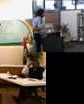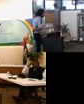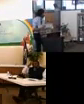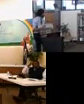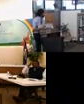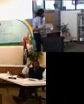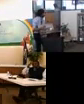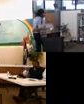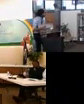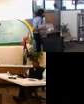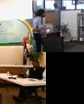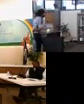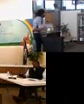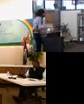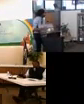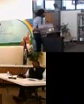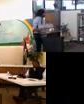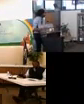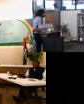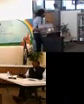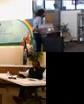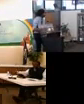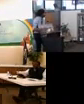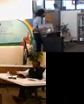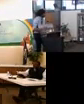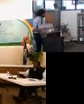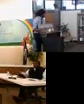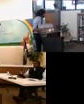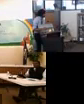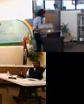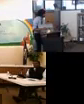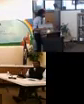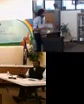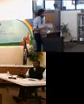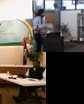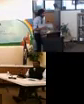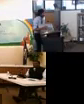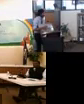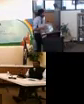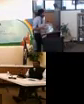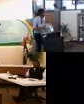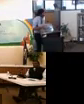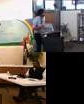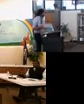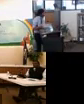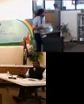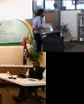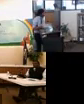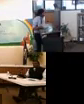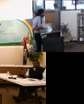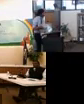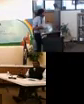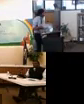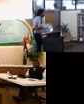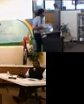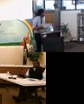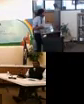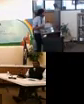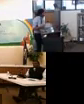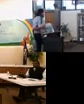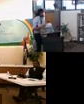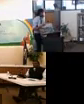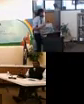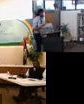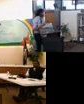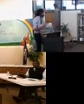our buildings enjoy a very low loss or load factor. Uh-huh. And so we want to make sure that this one shares that same characteristic, because that